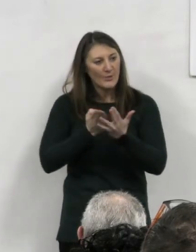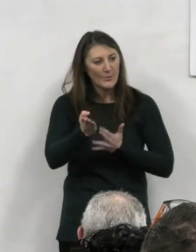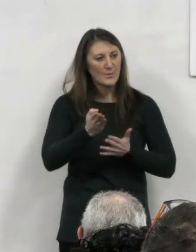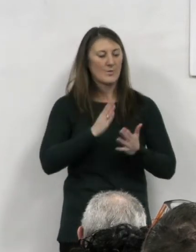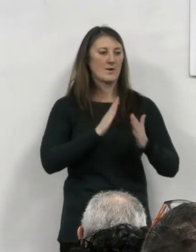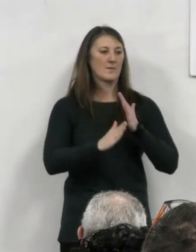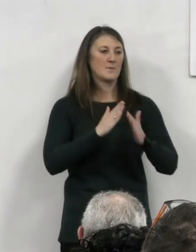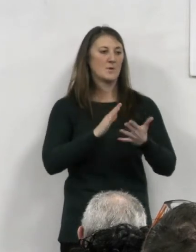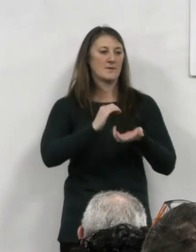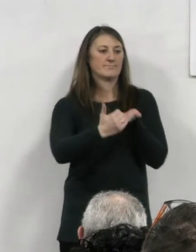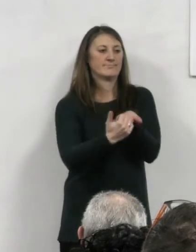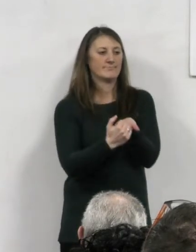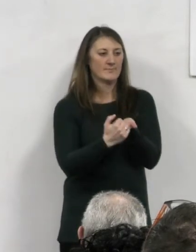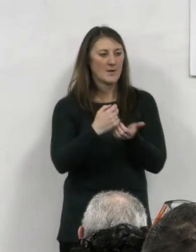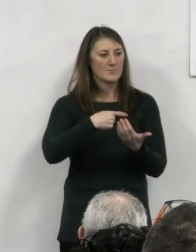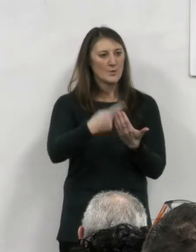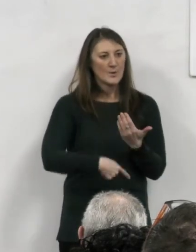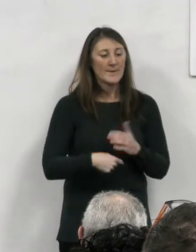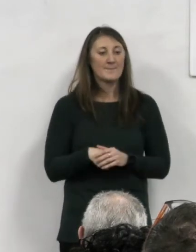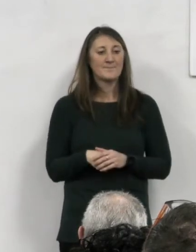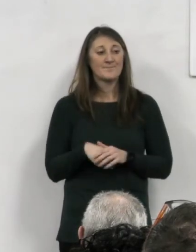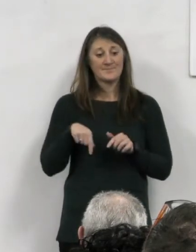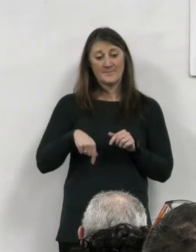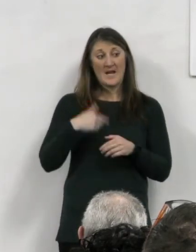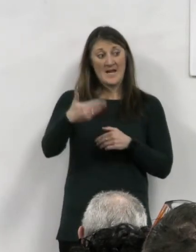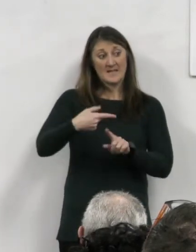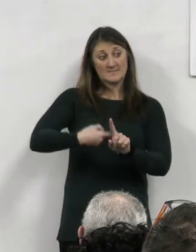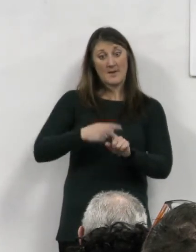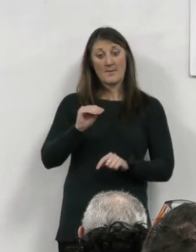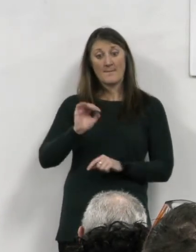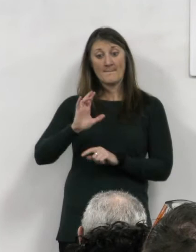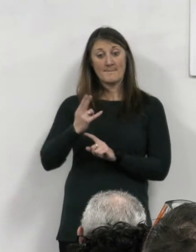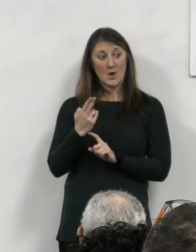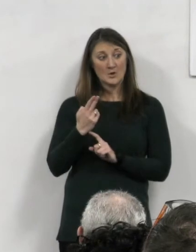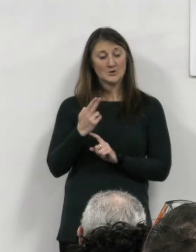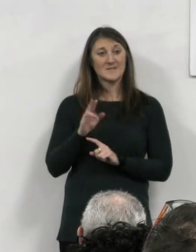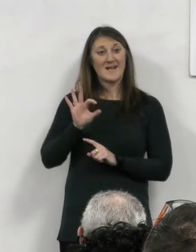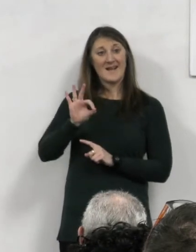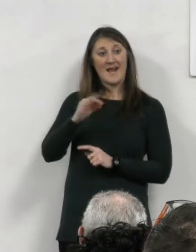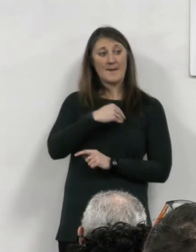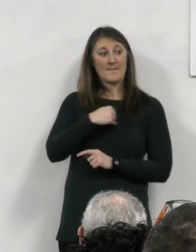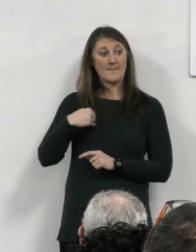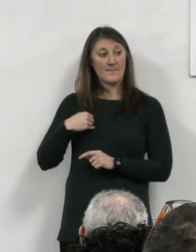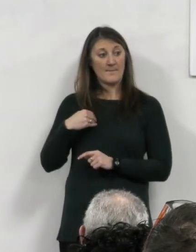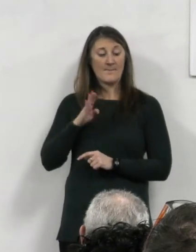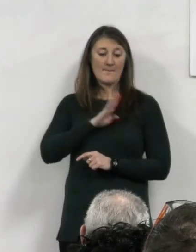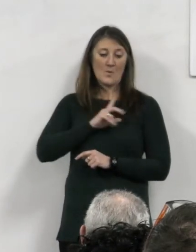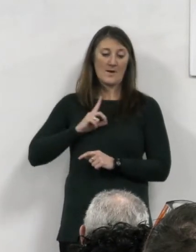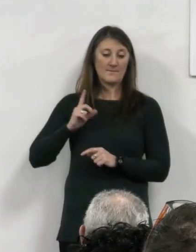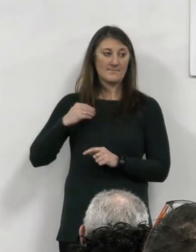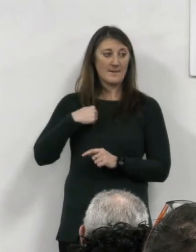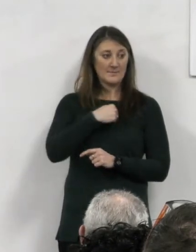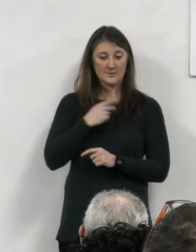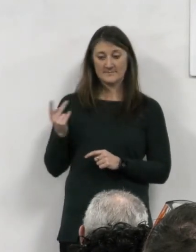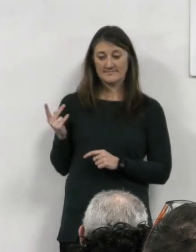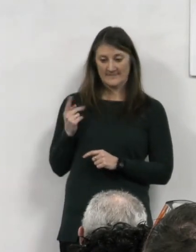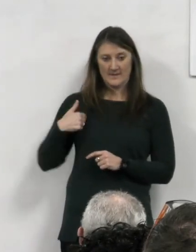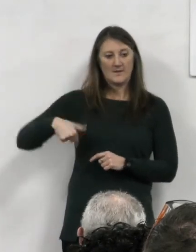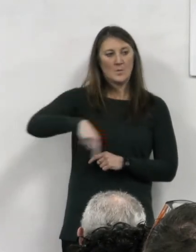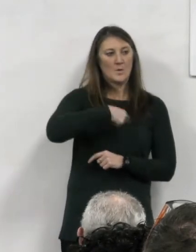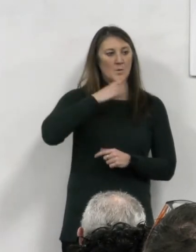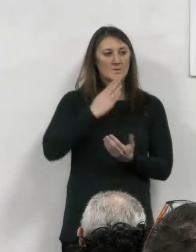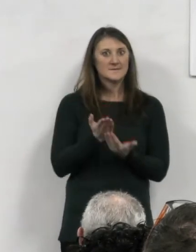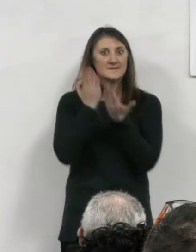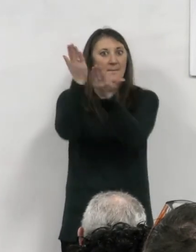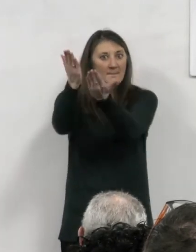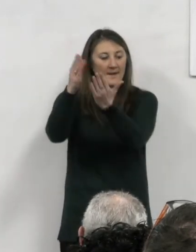engagement program. In March, 9 board members and I will submit a charter application, and we hope to know whether